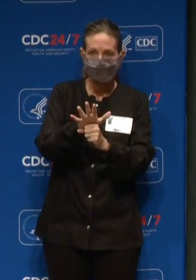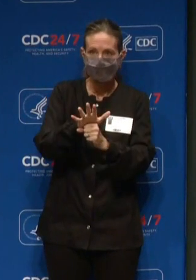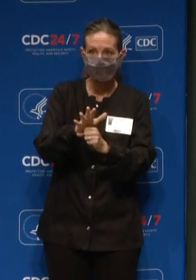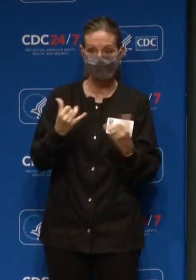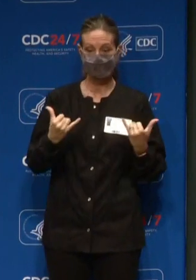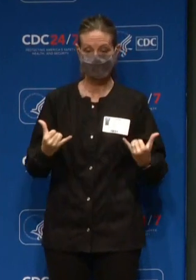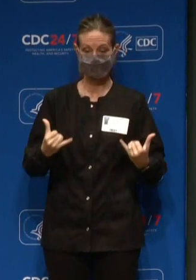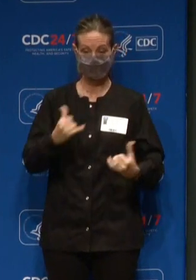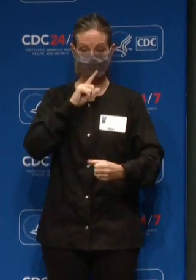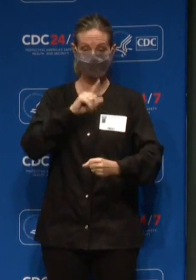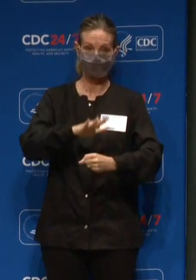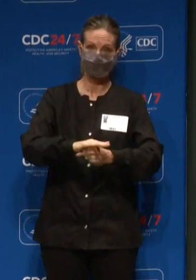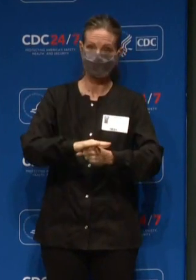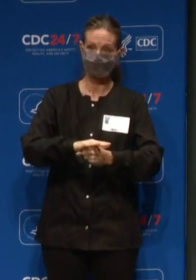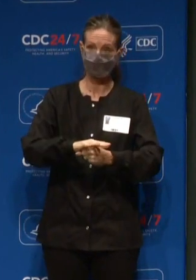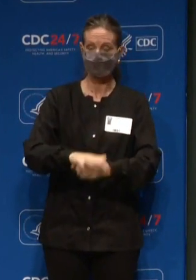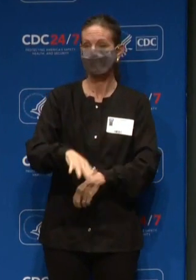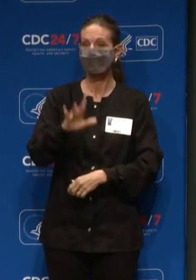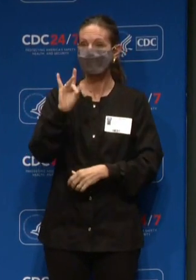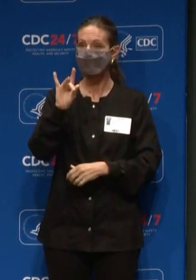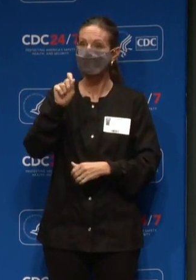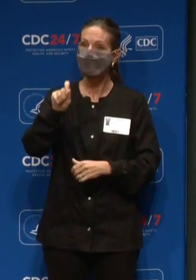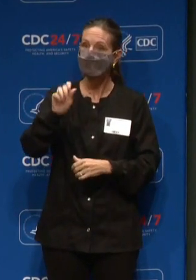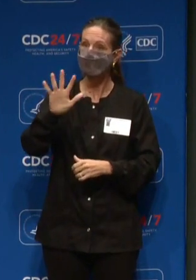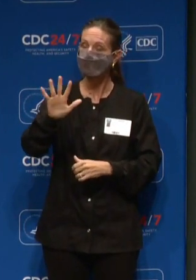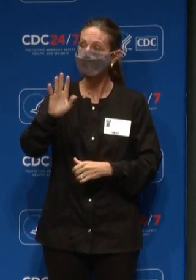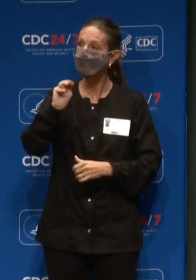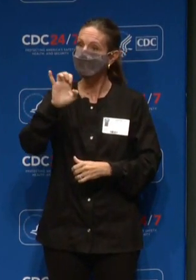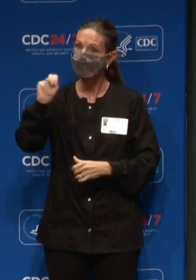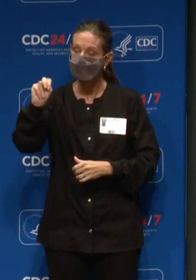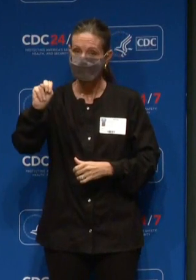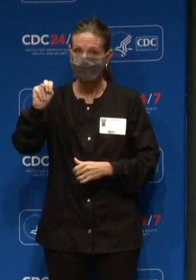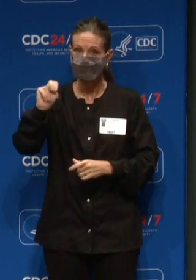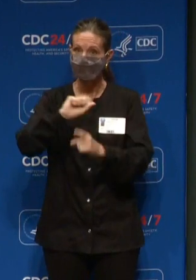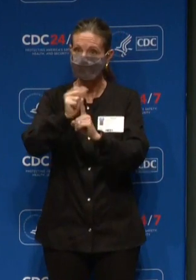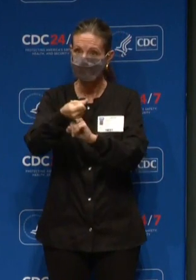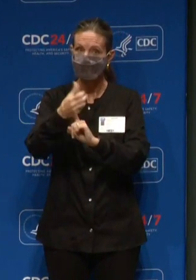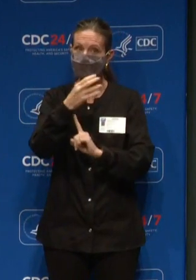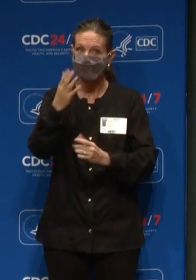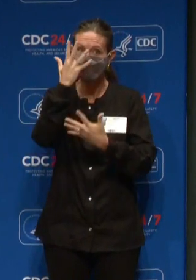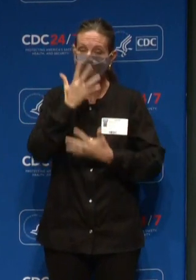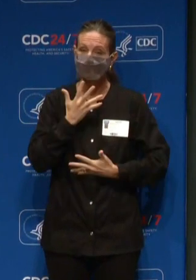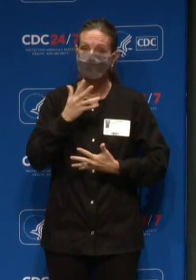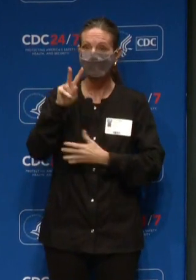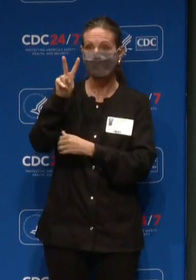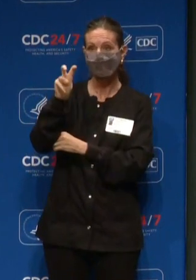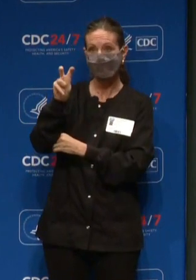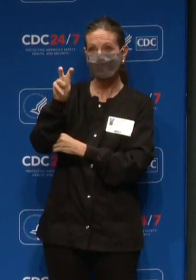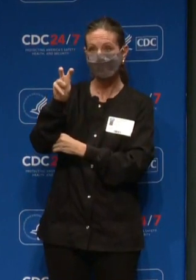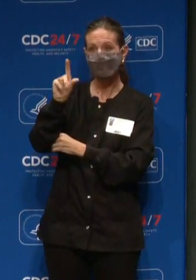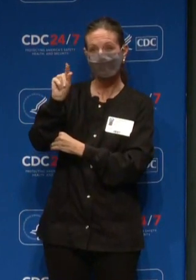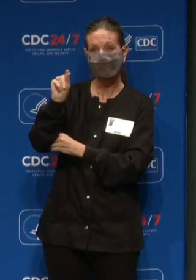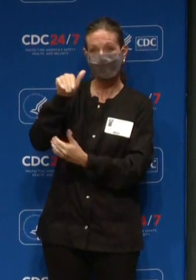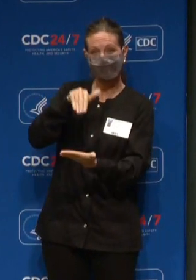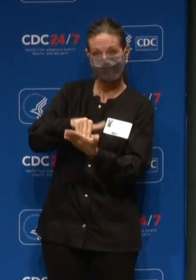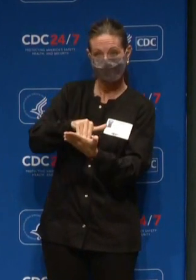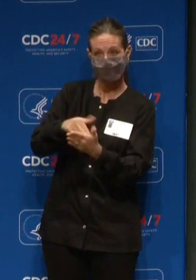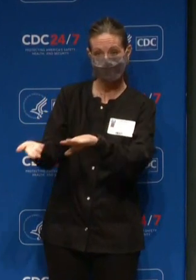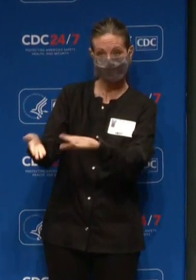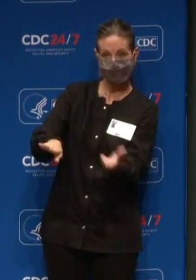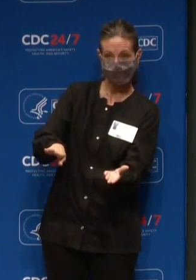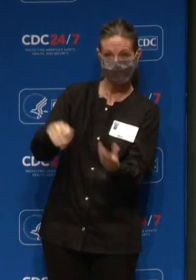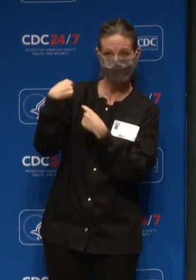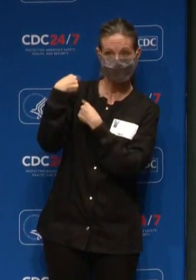confirmed over 8.1 million cases and sadly, over 220,000 deaths since